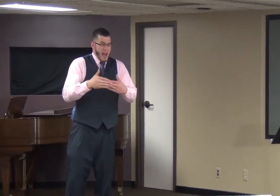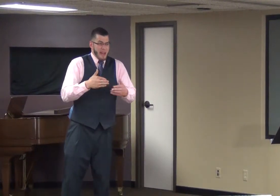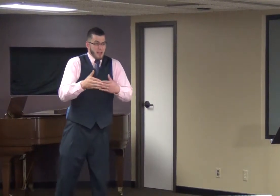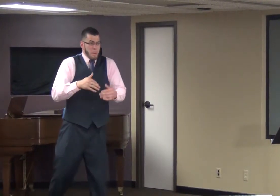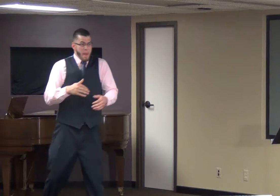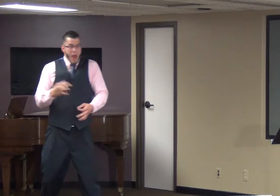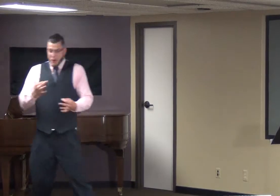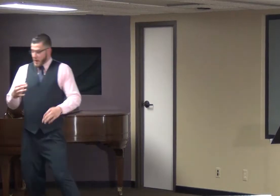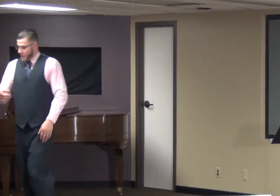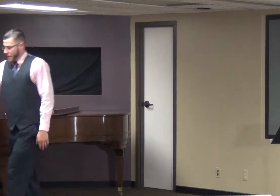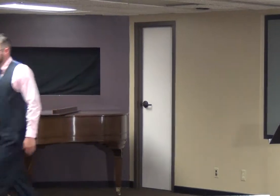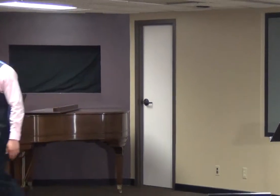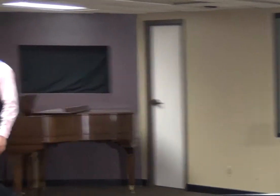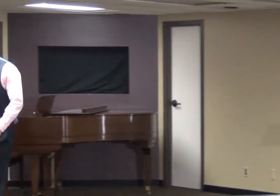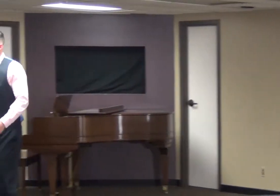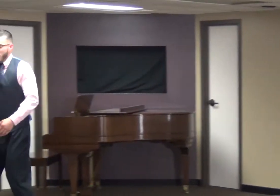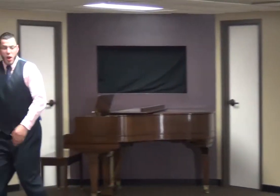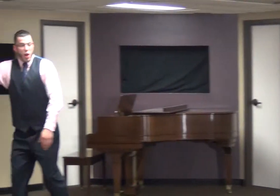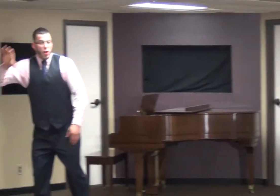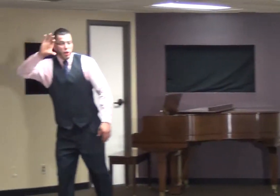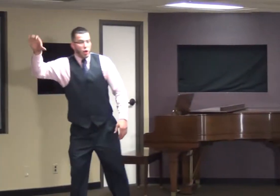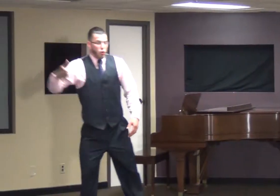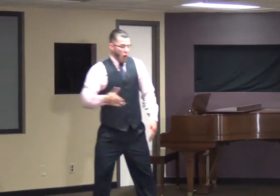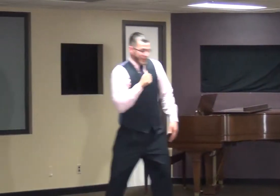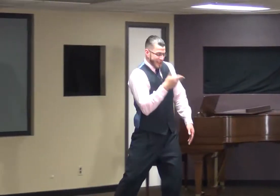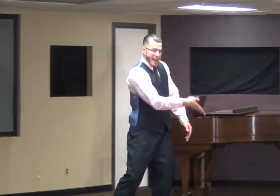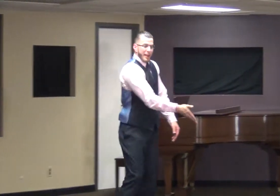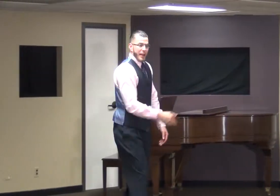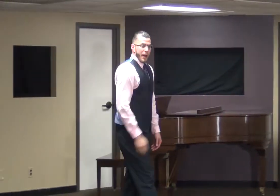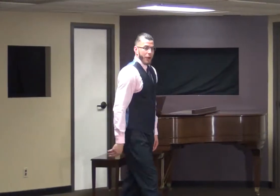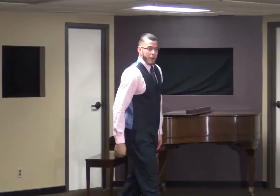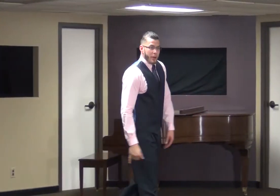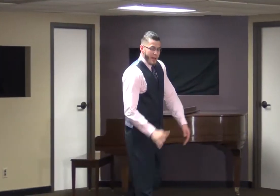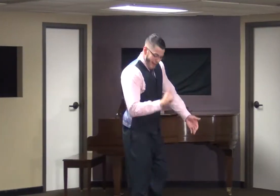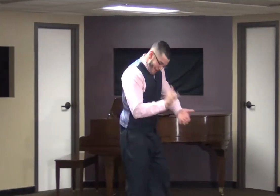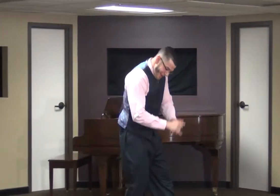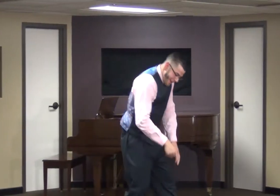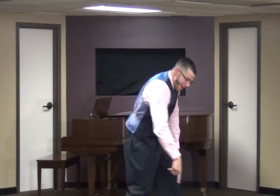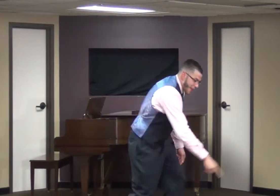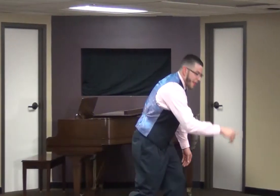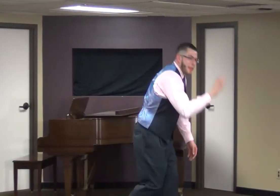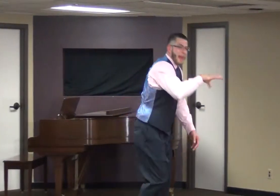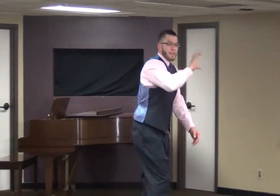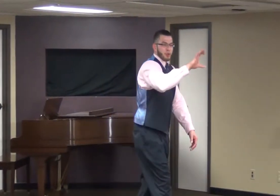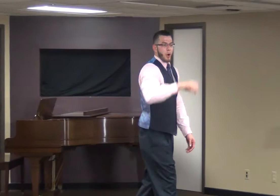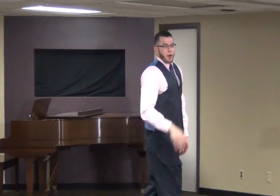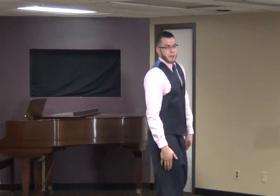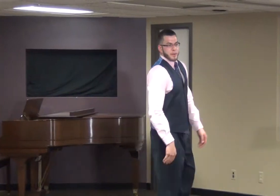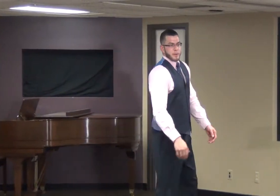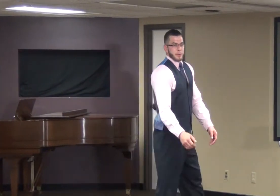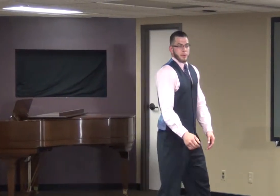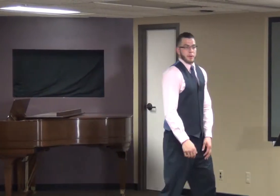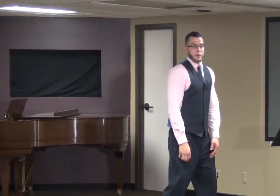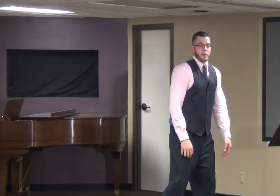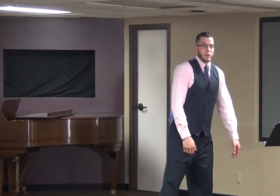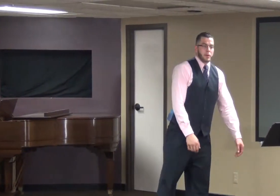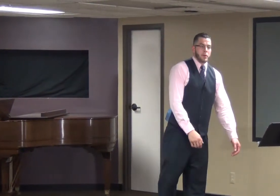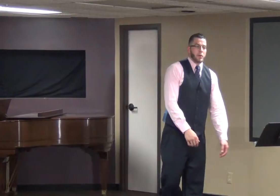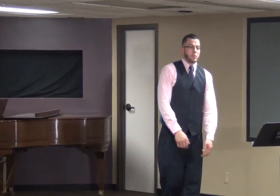It doesn't matter if the cross is not there. That's the cross.